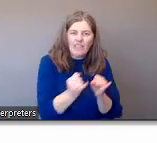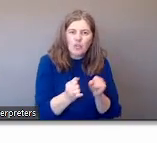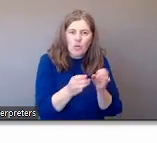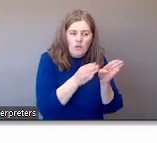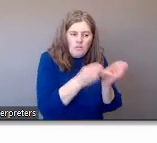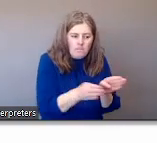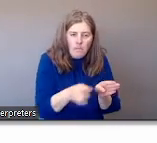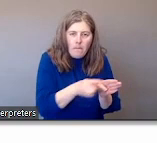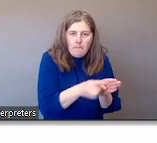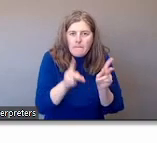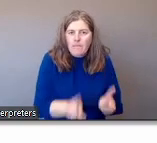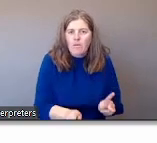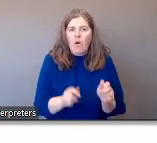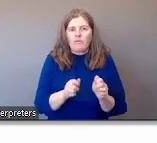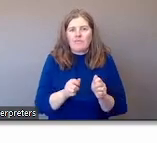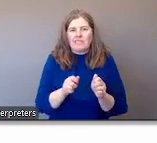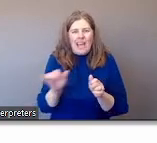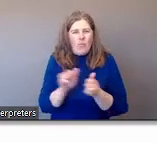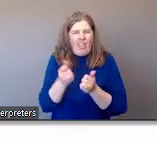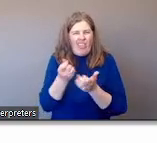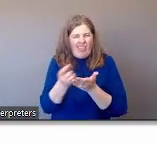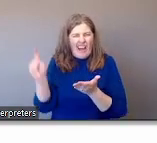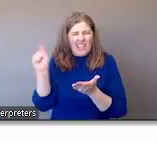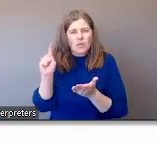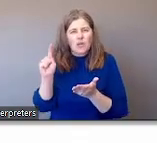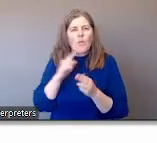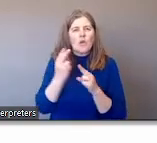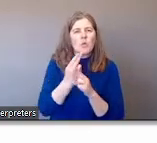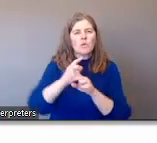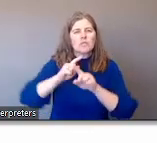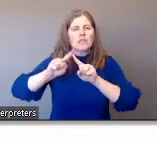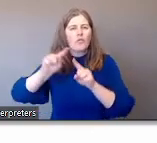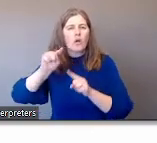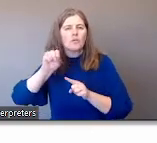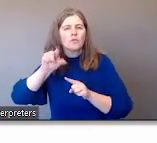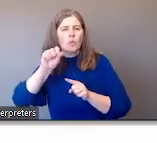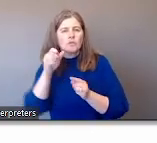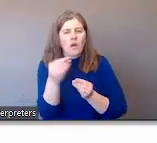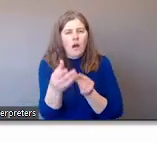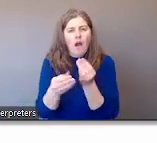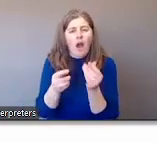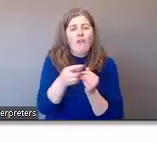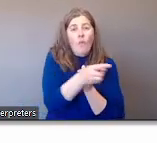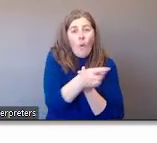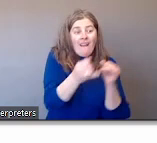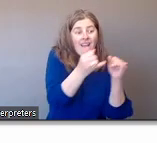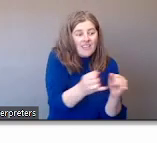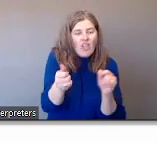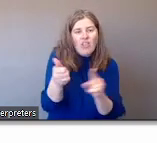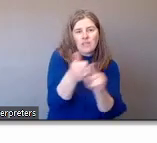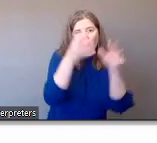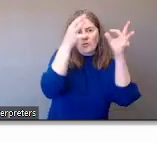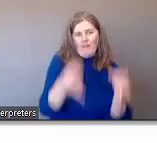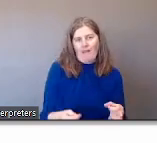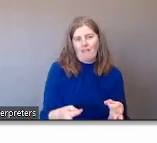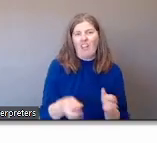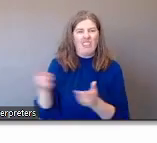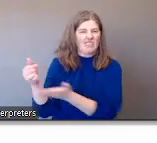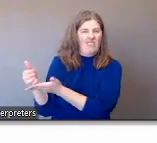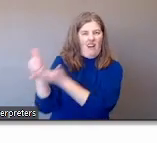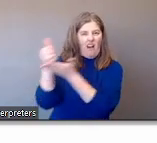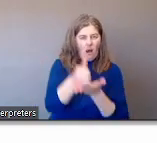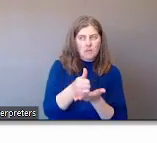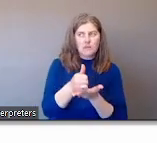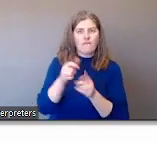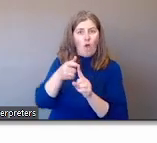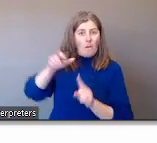mask mandate ending, returning the tools to make these kind of decisions to individuals. And I think this is a really helpful tool from the